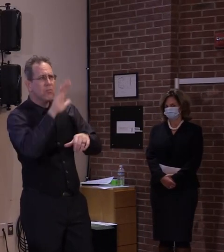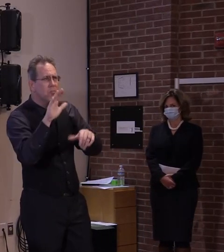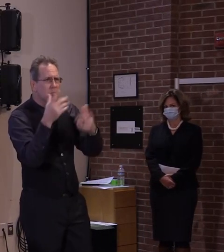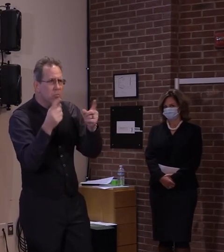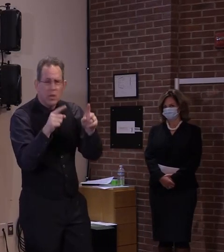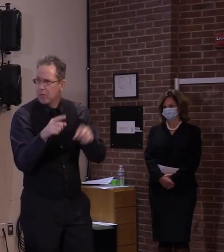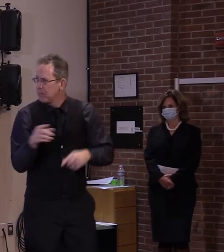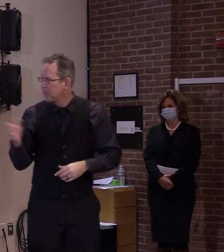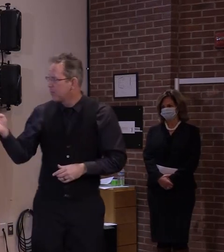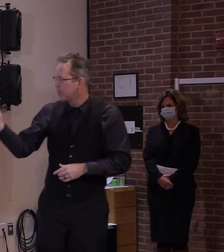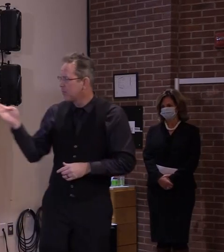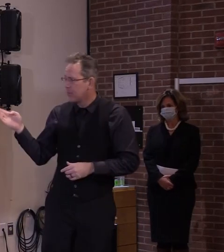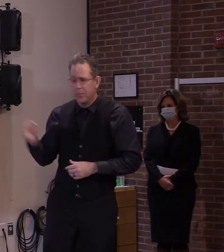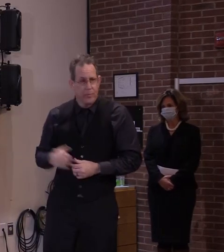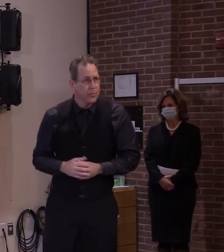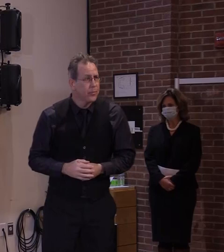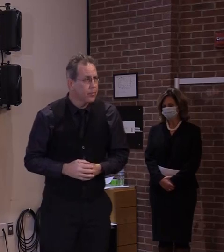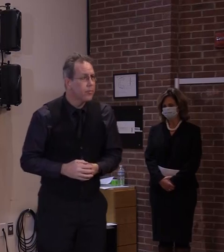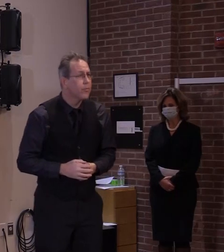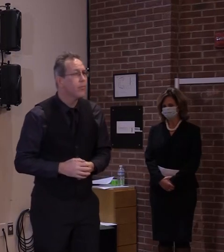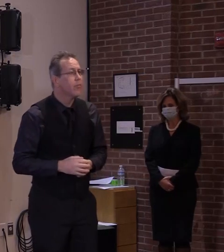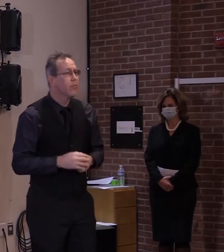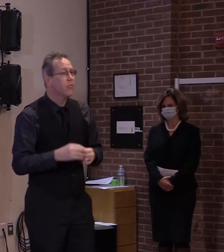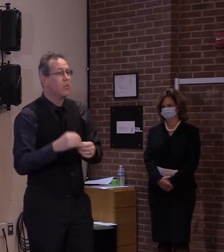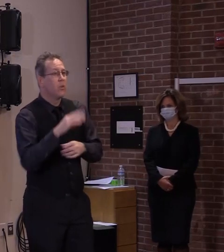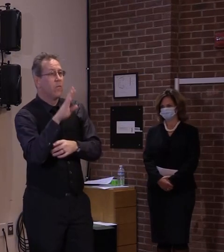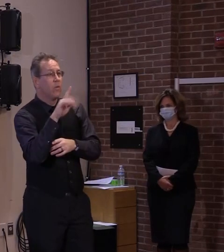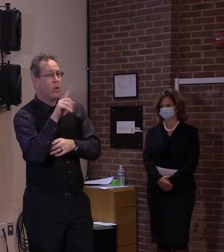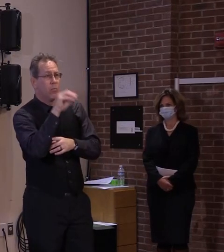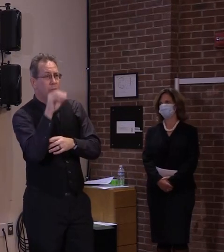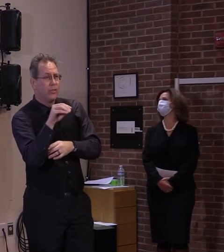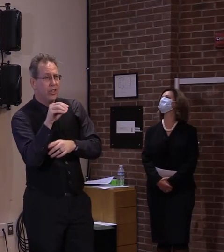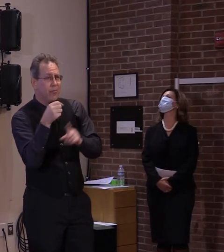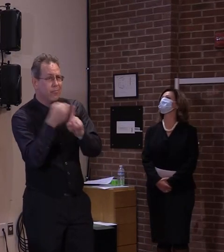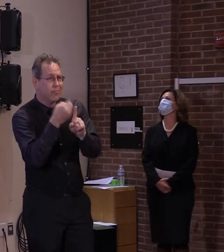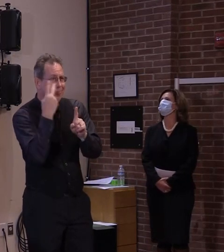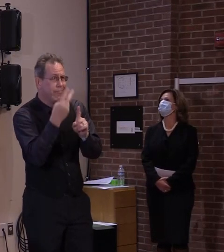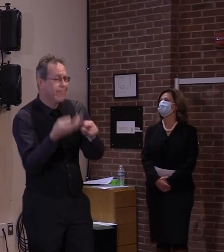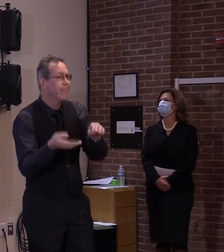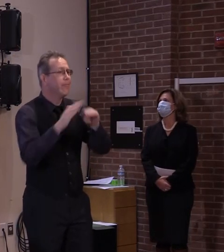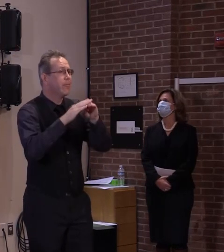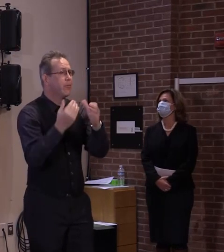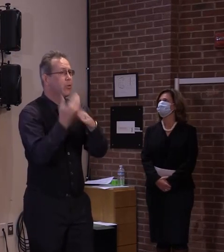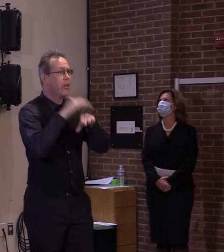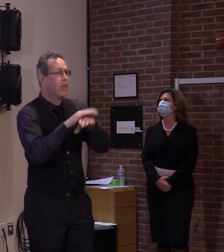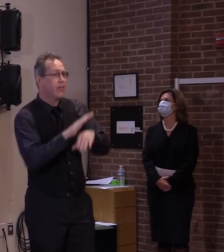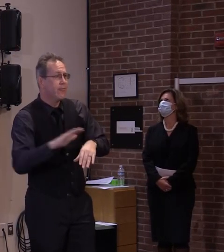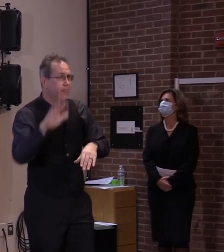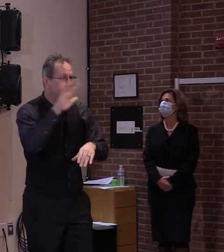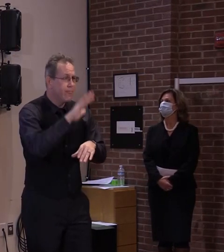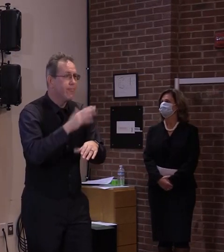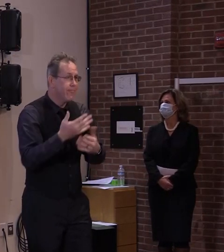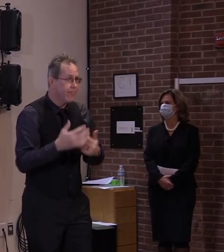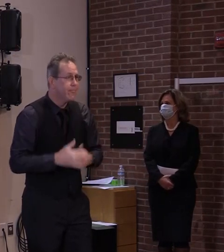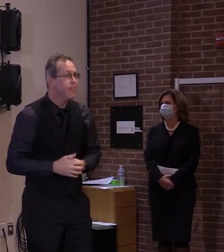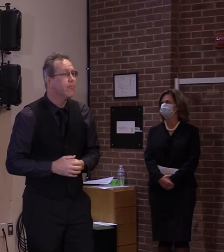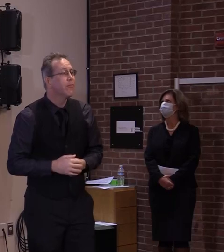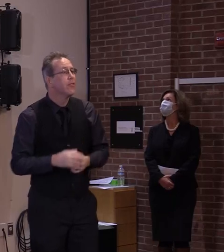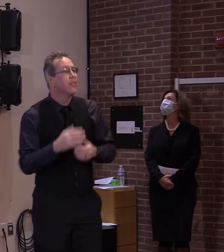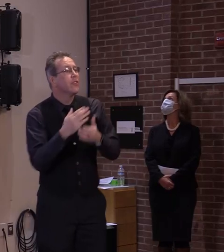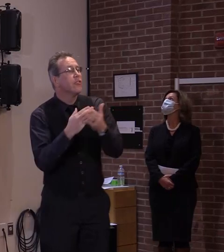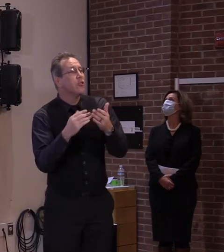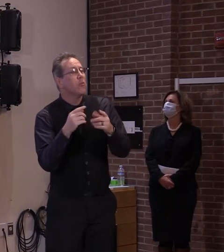the jurisdictions that we've been tracking since the beginning of the pandemic, most of the jurisdictions that neighbor Vermont. That makes this week's total